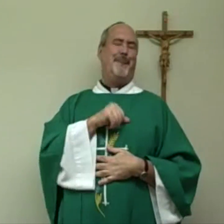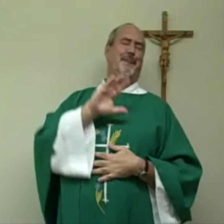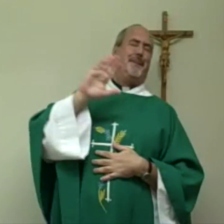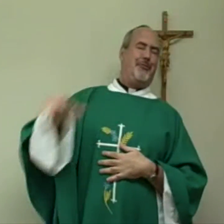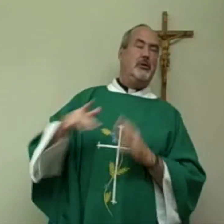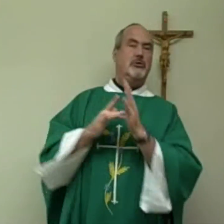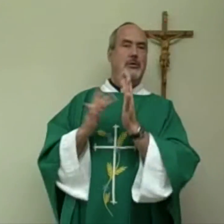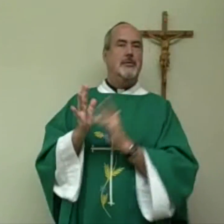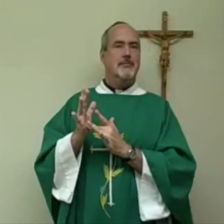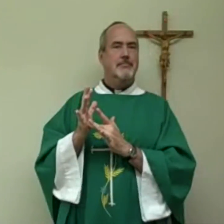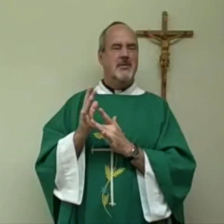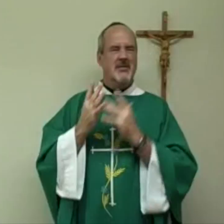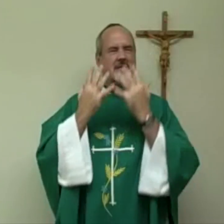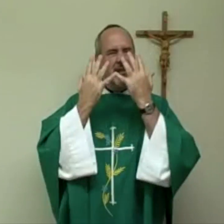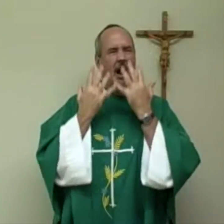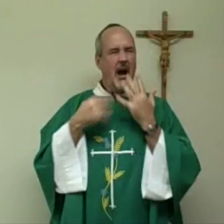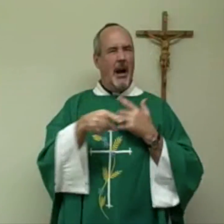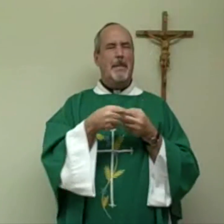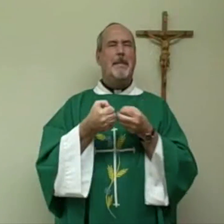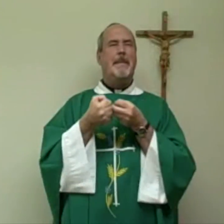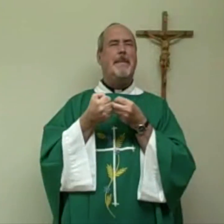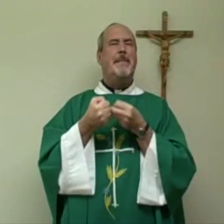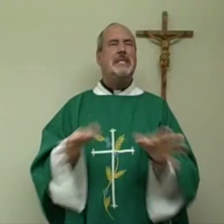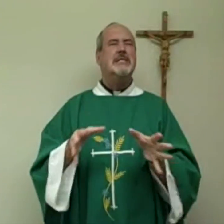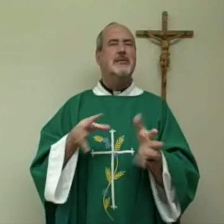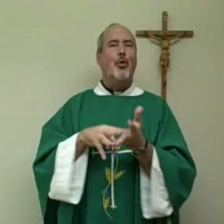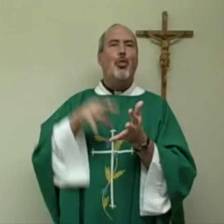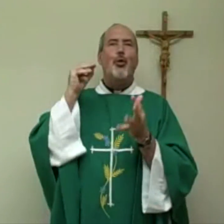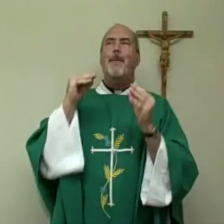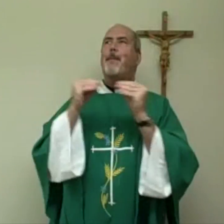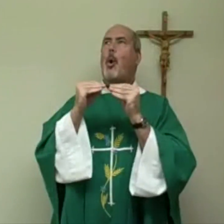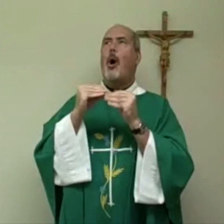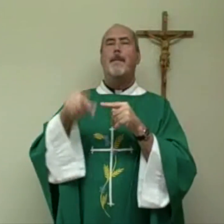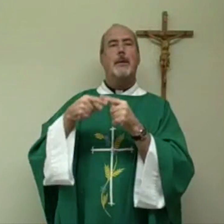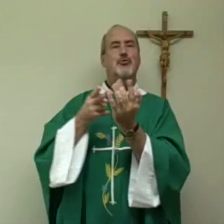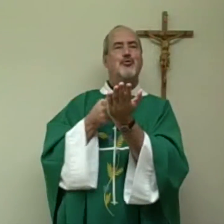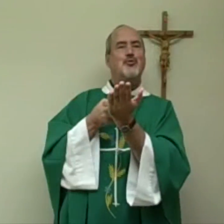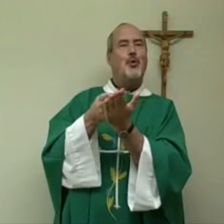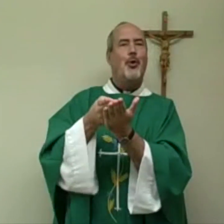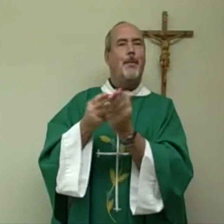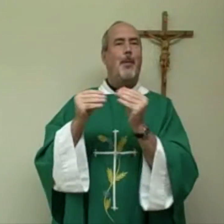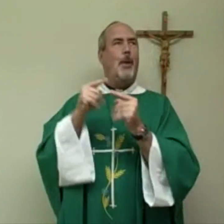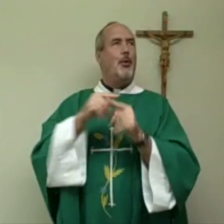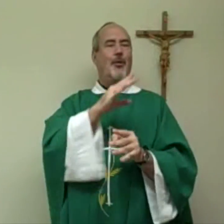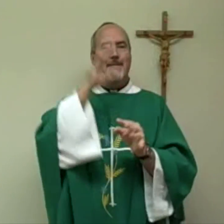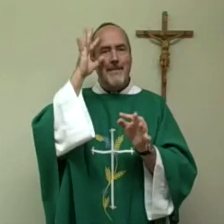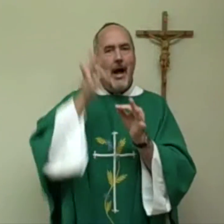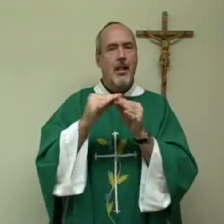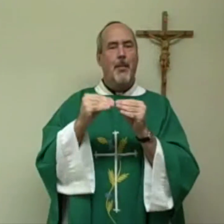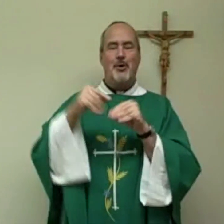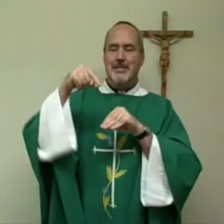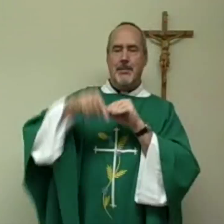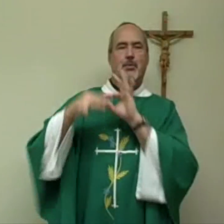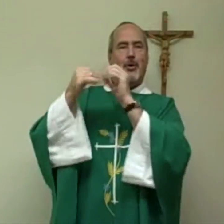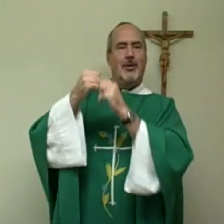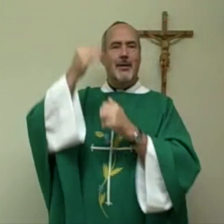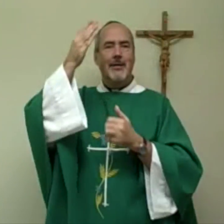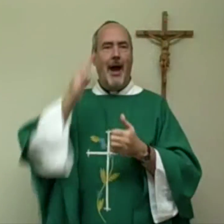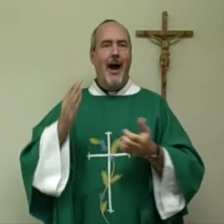Well, if they had had that attitude towards Jesus, they would have missed out on learning so much more about being holy